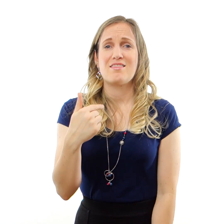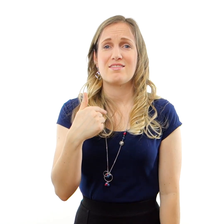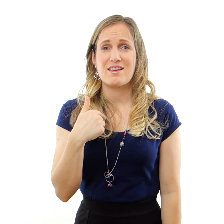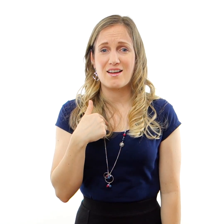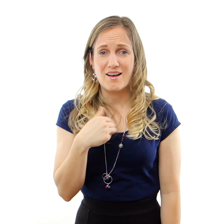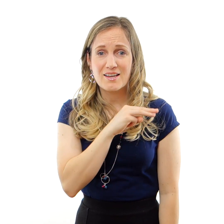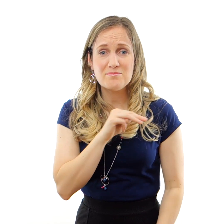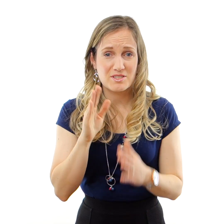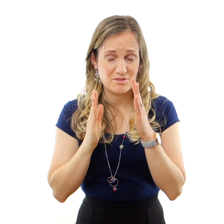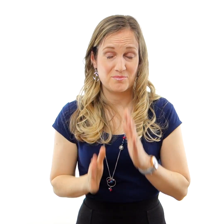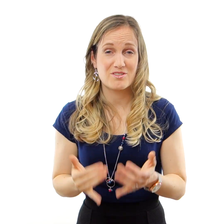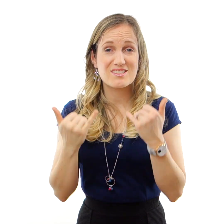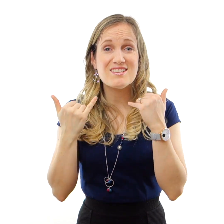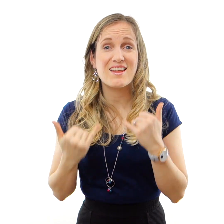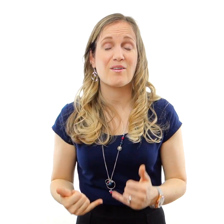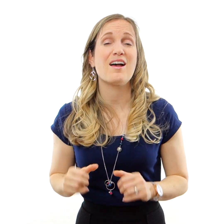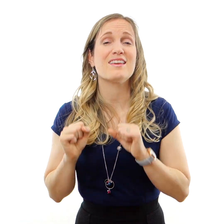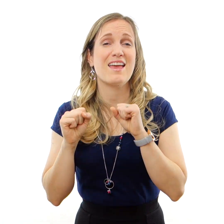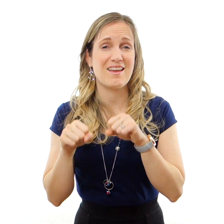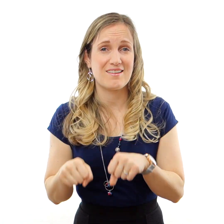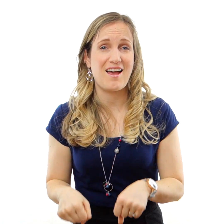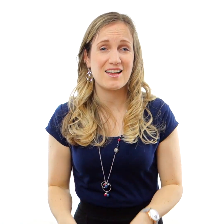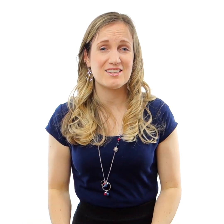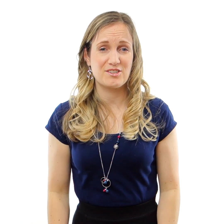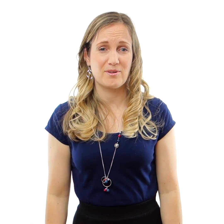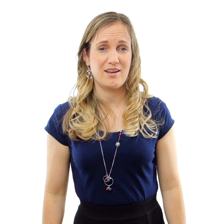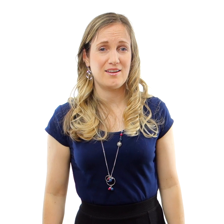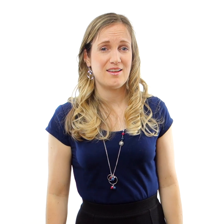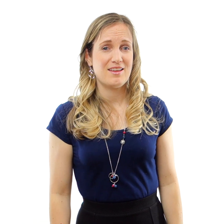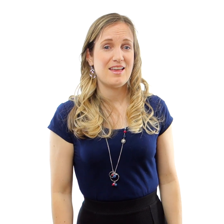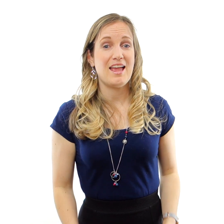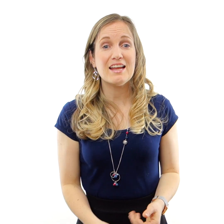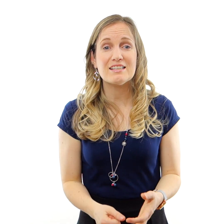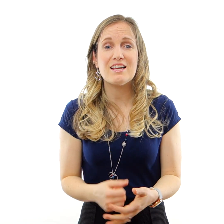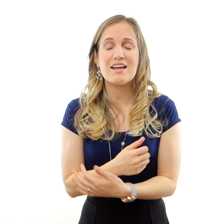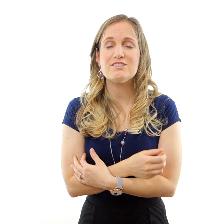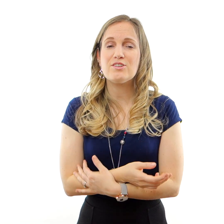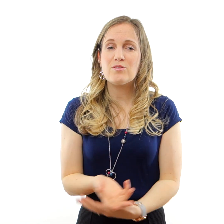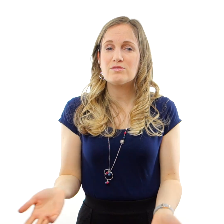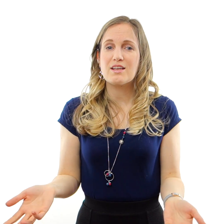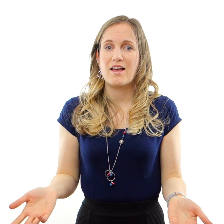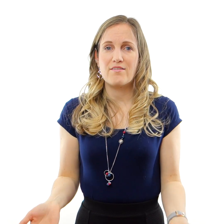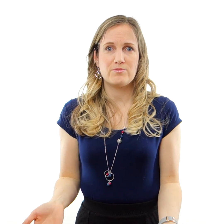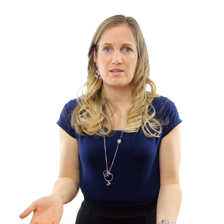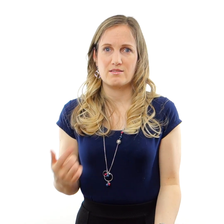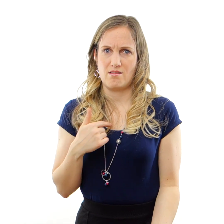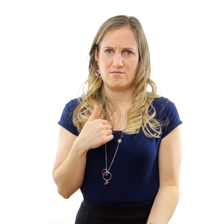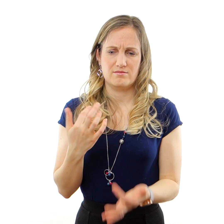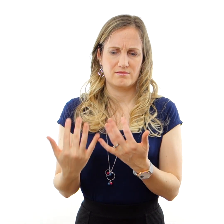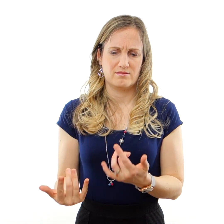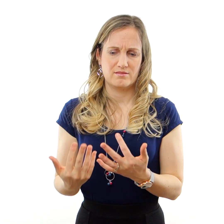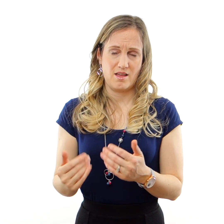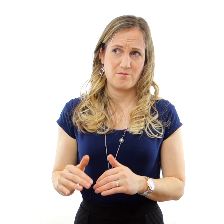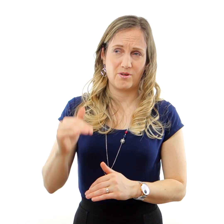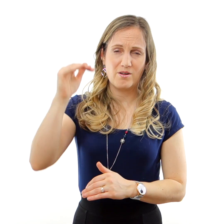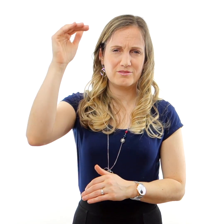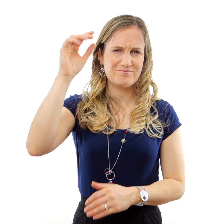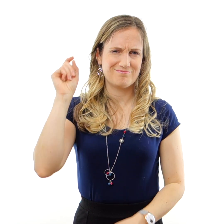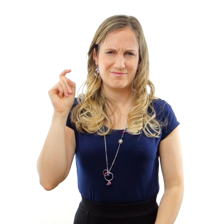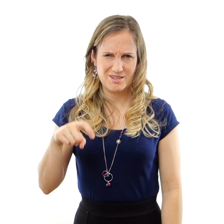that I'm a mission person now. I can do it. And I don't have to wait until I'm grown. Don't need